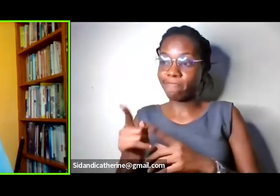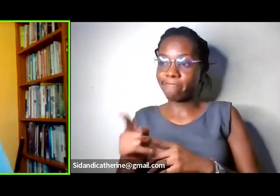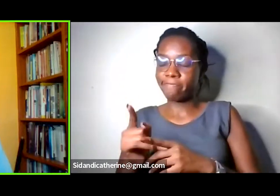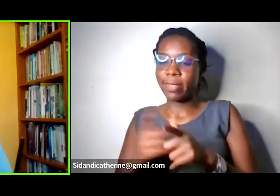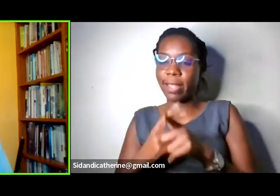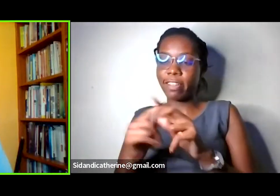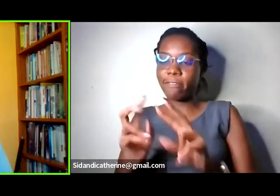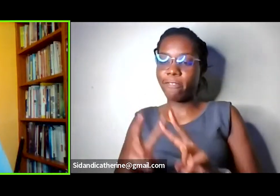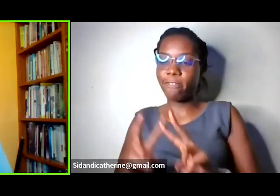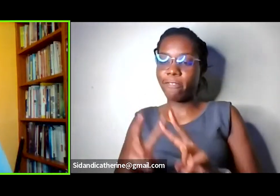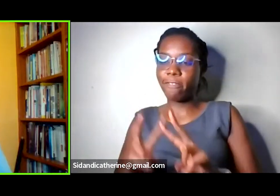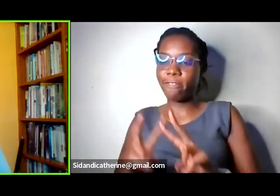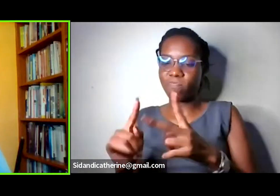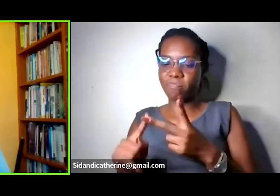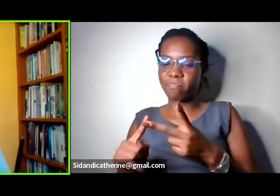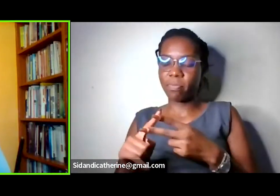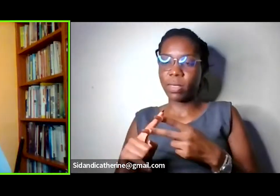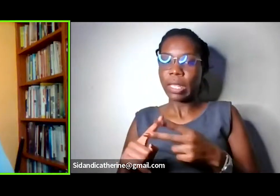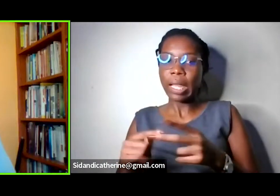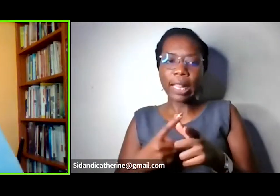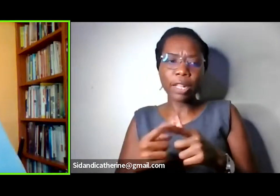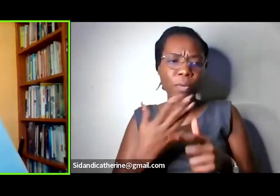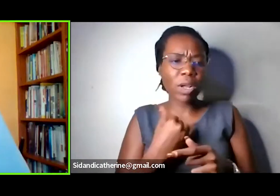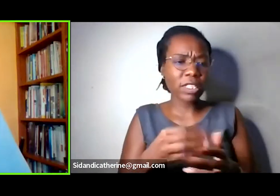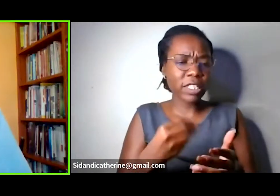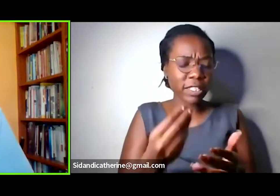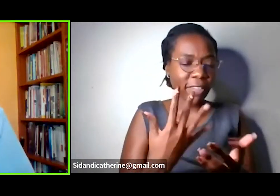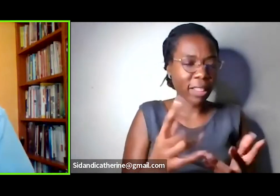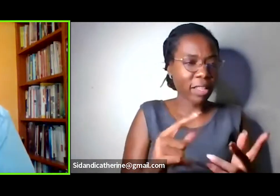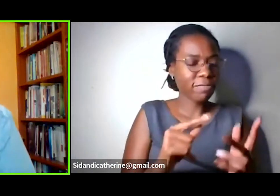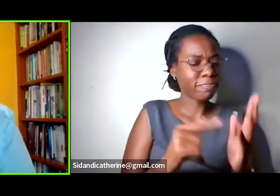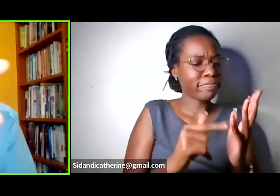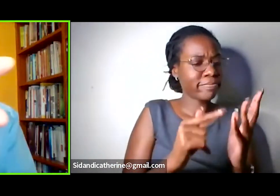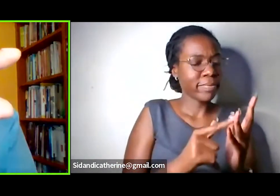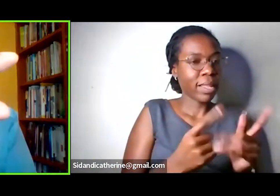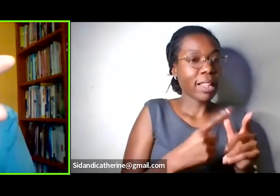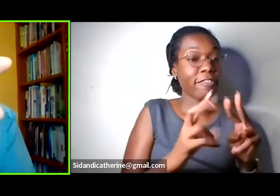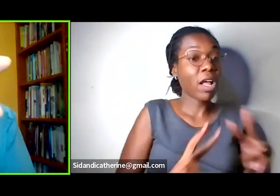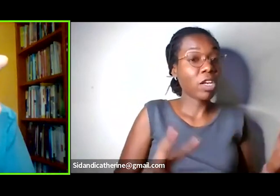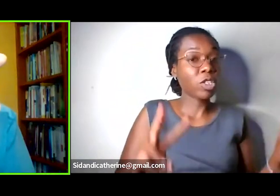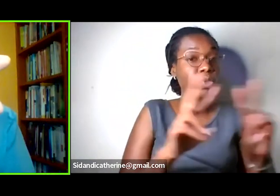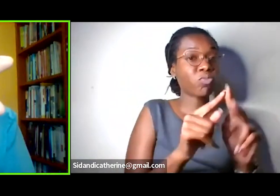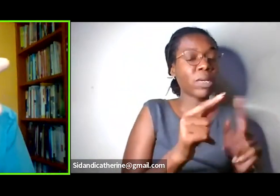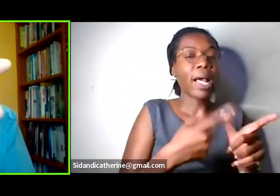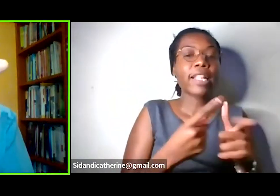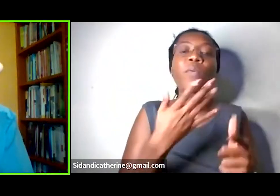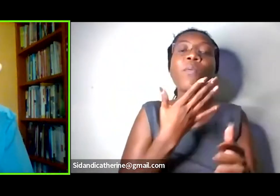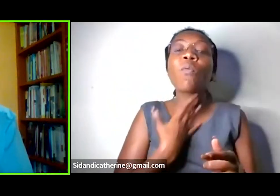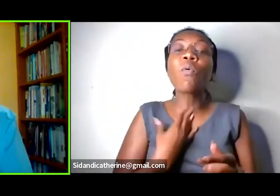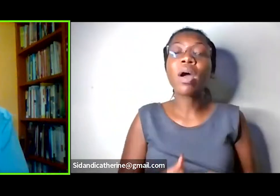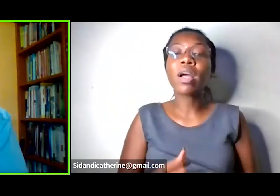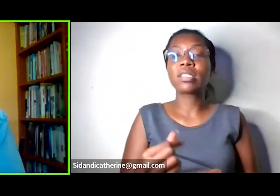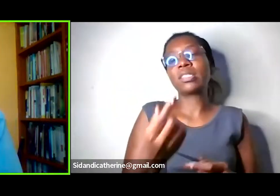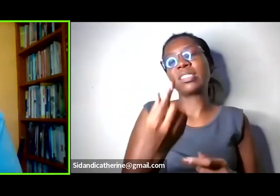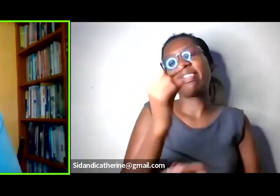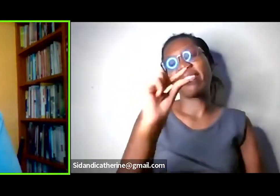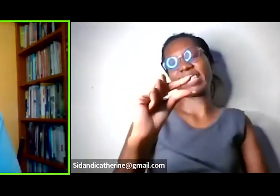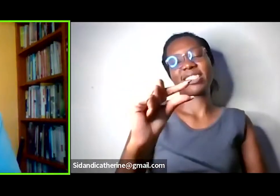Be generous in terms of the offering. You see? And remember, for an offer,